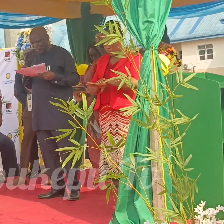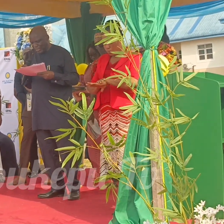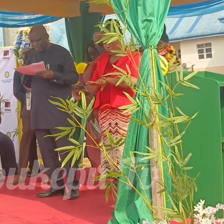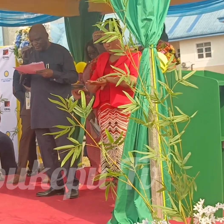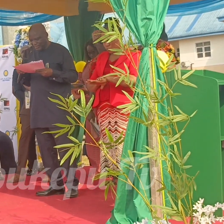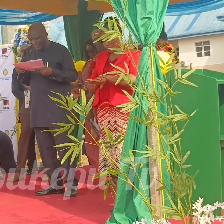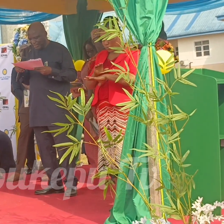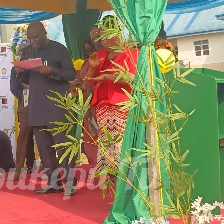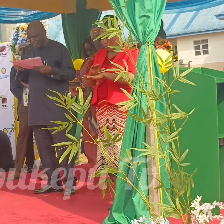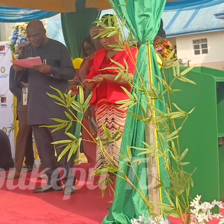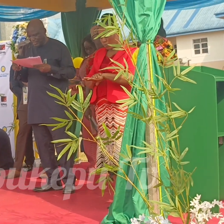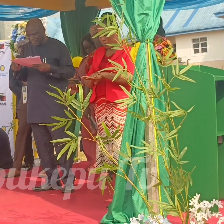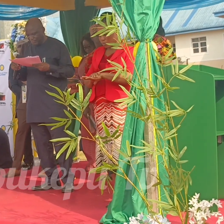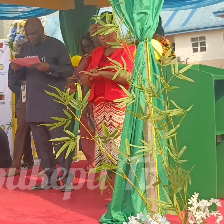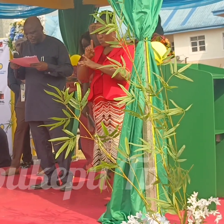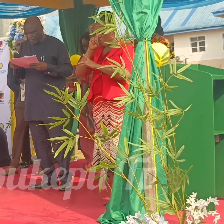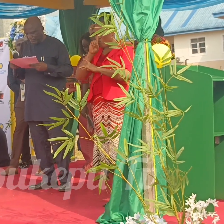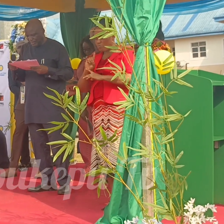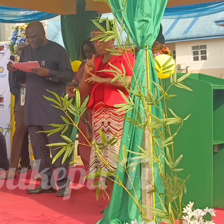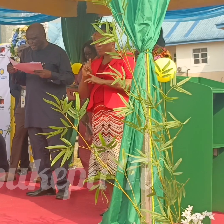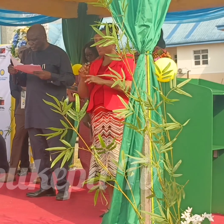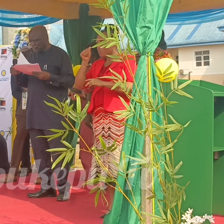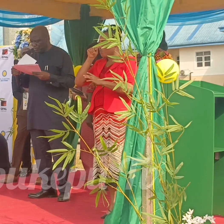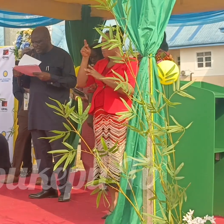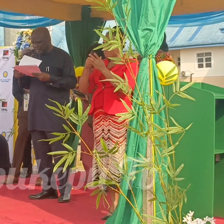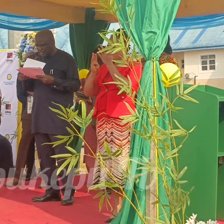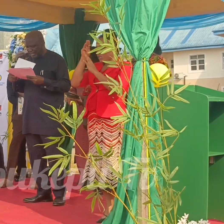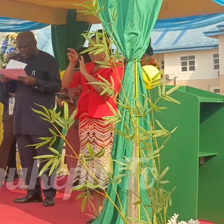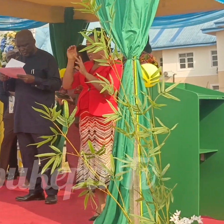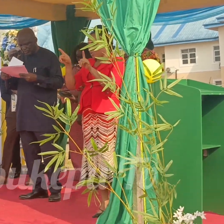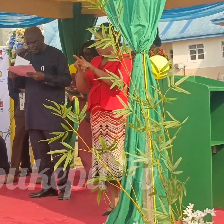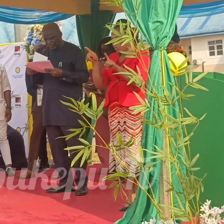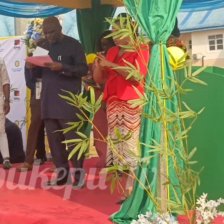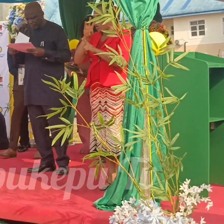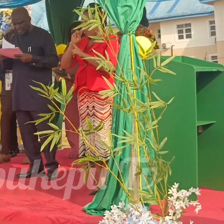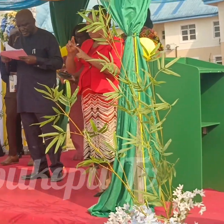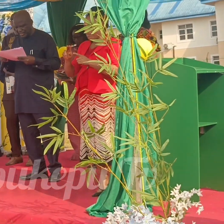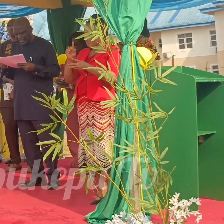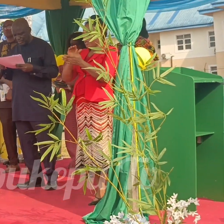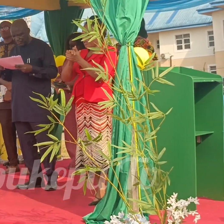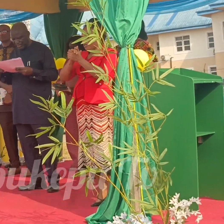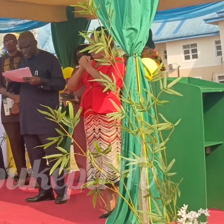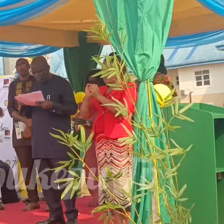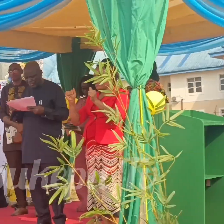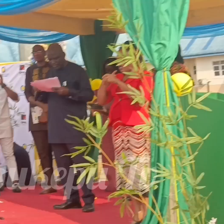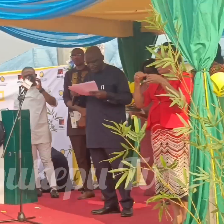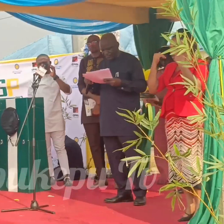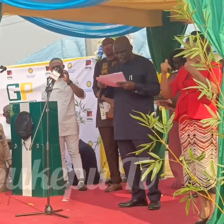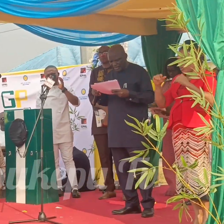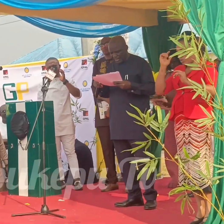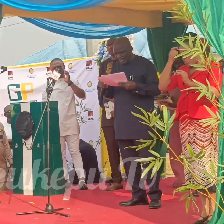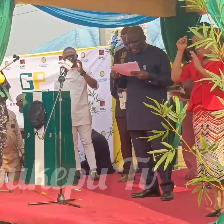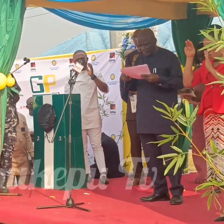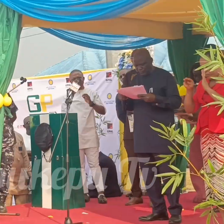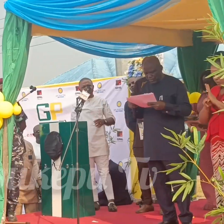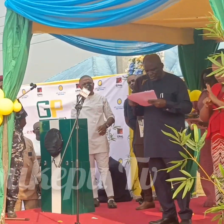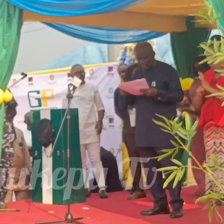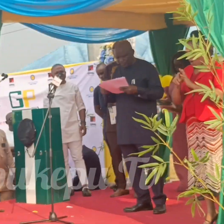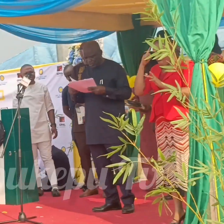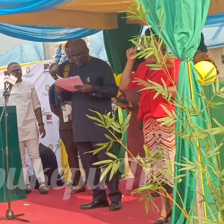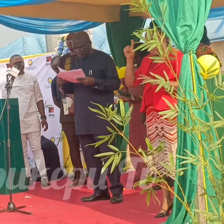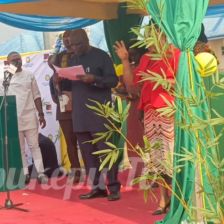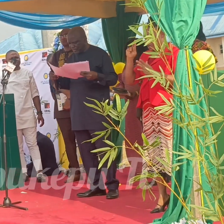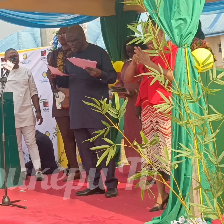on dollar investments. He has also been liaison as a present governor for